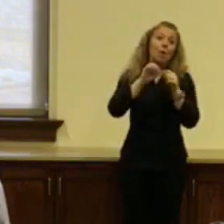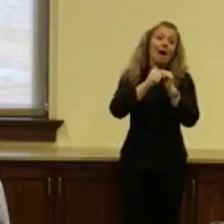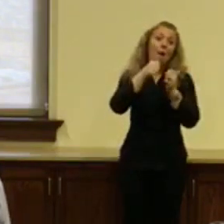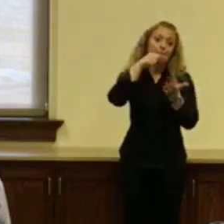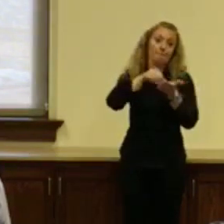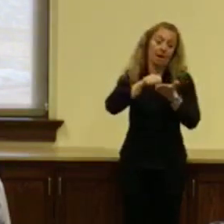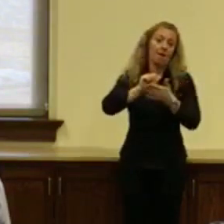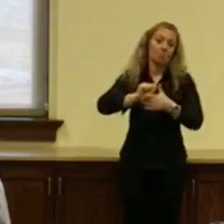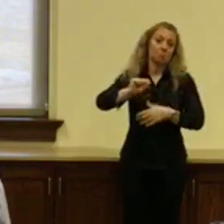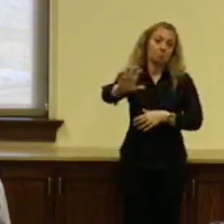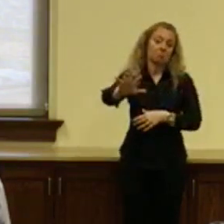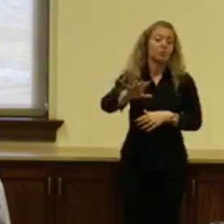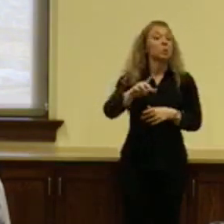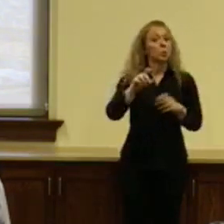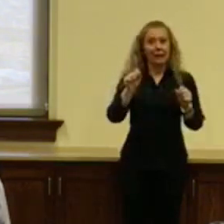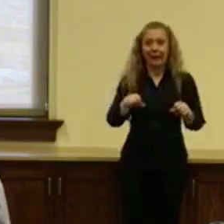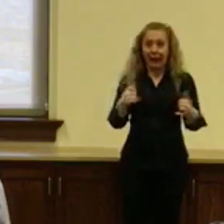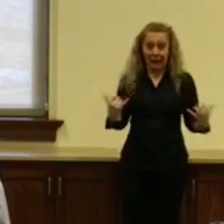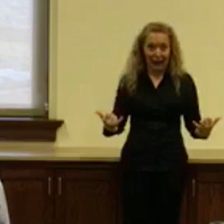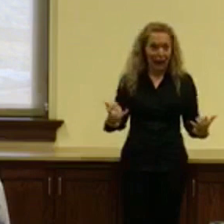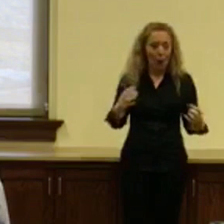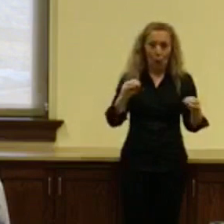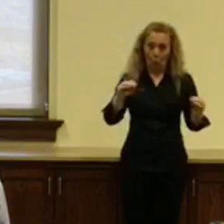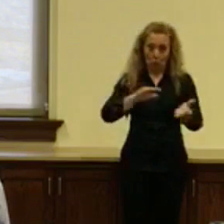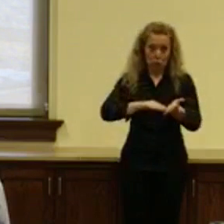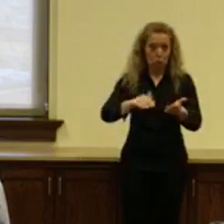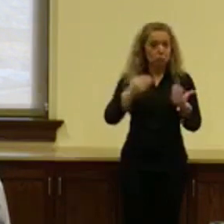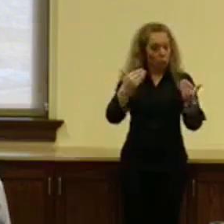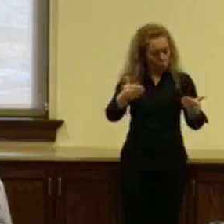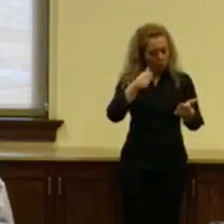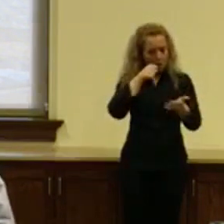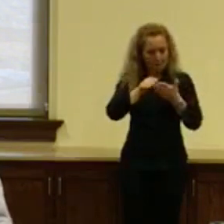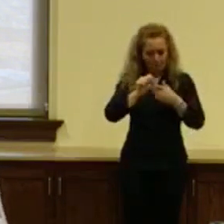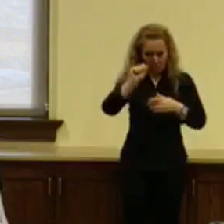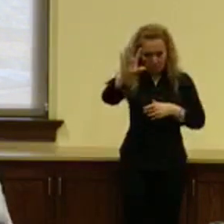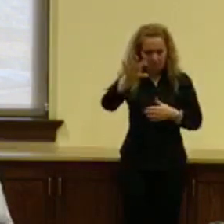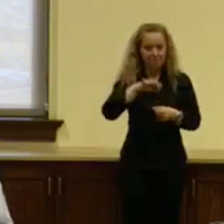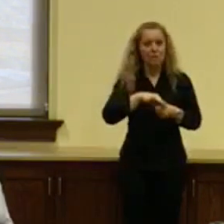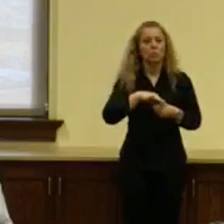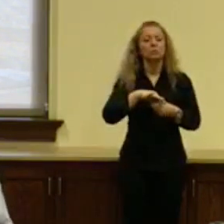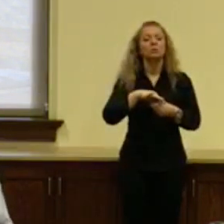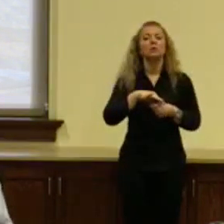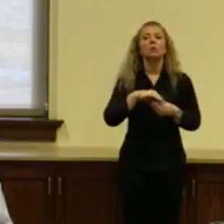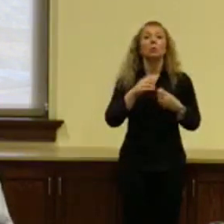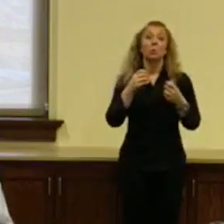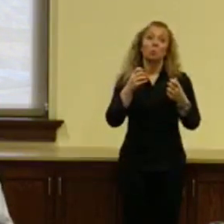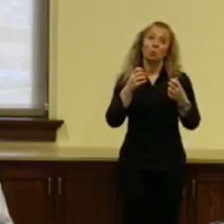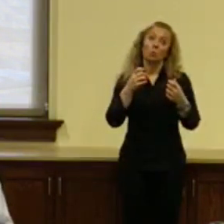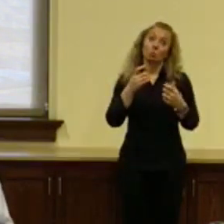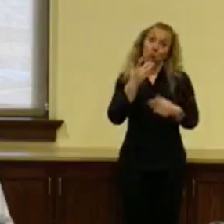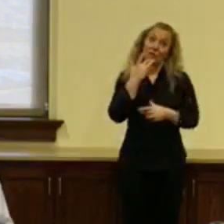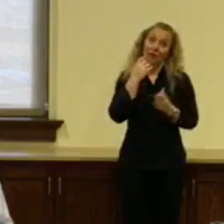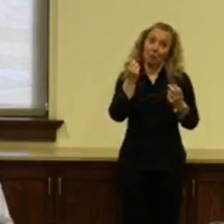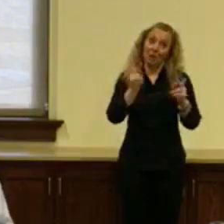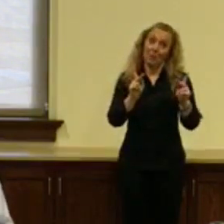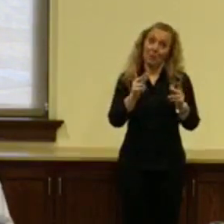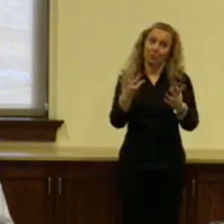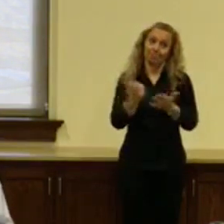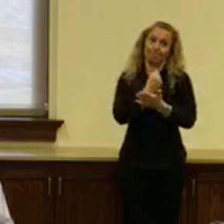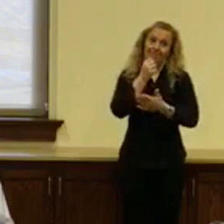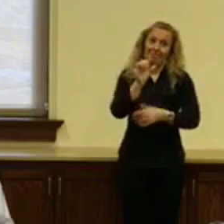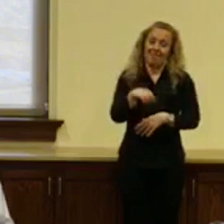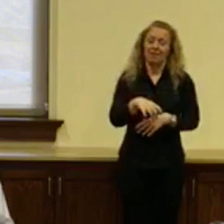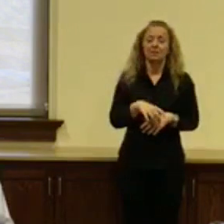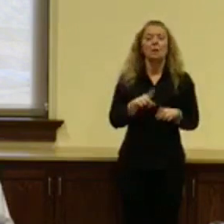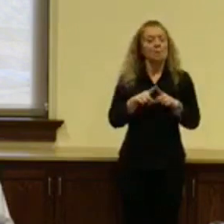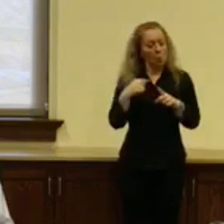because you can certainly do that now, no excuse mail-in voting. We'd love to see more people do that, but we are working on those